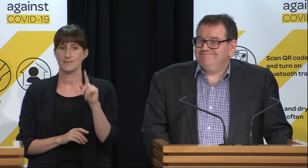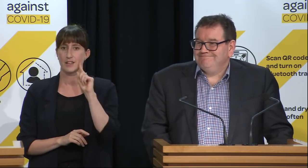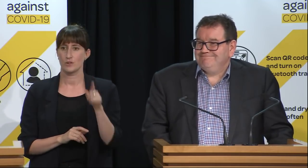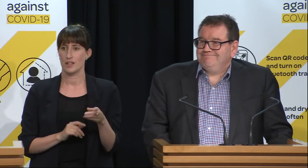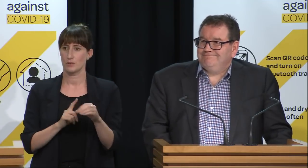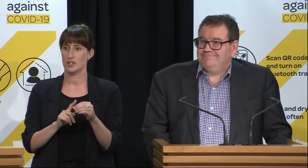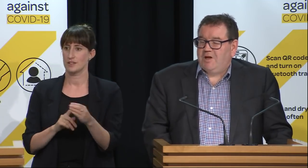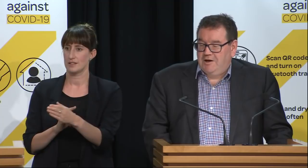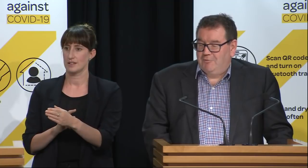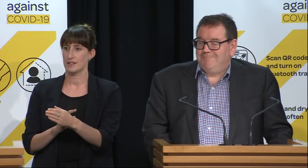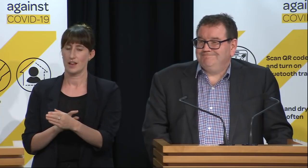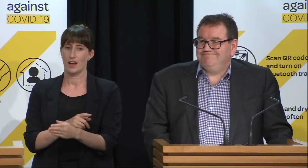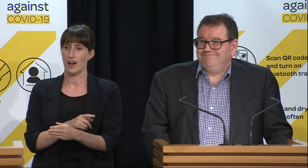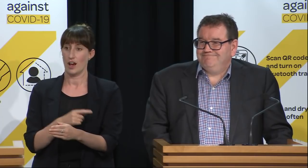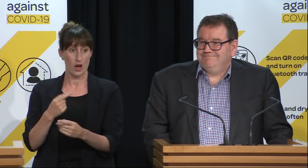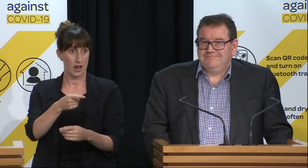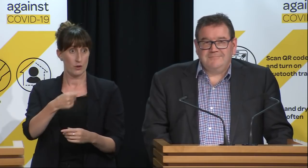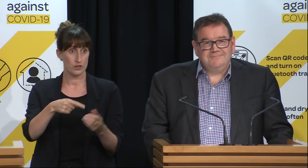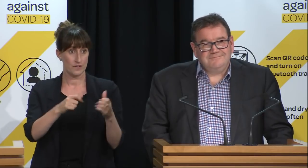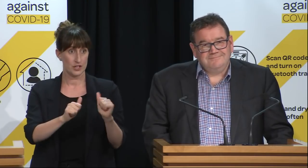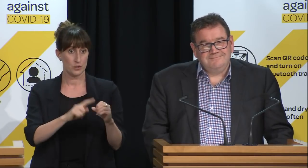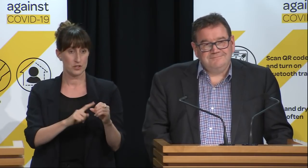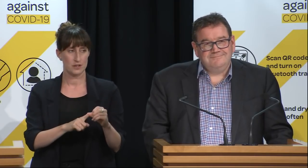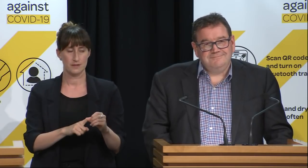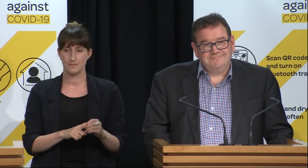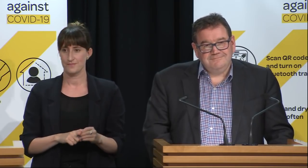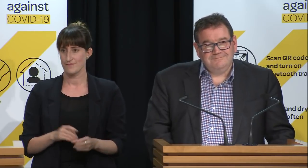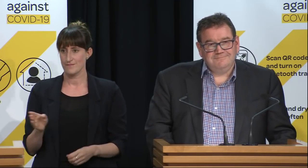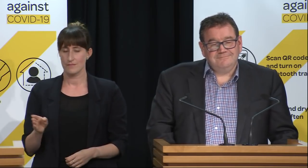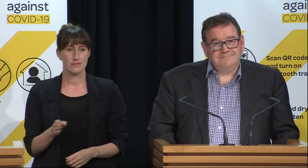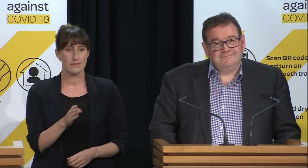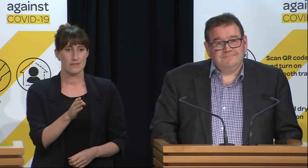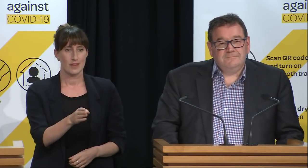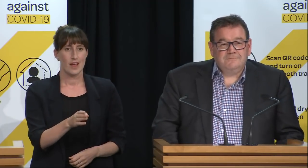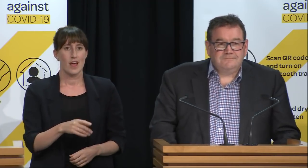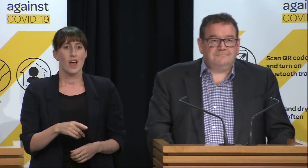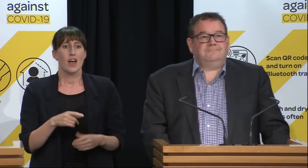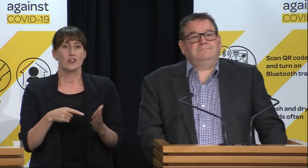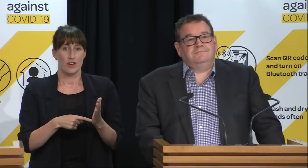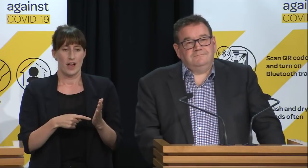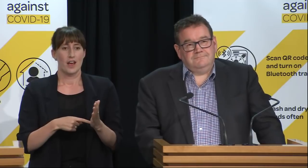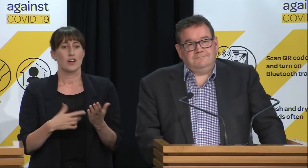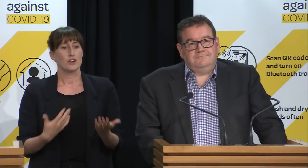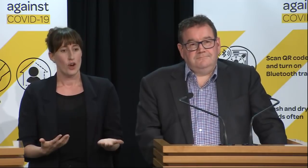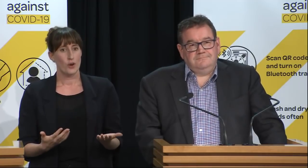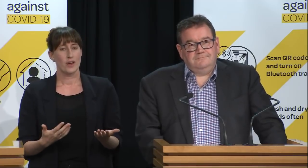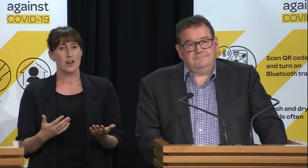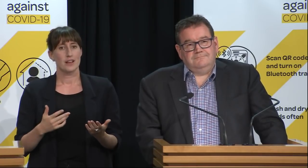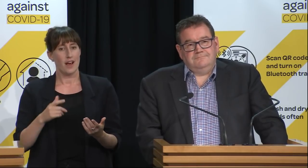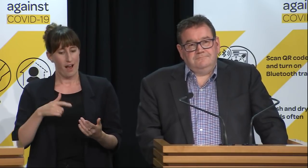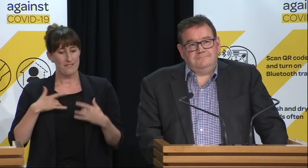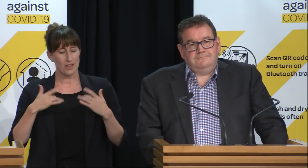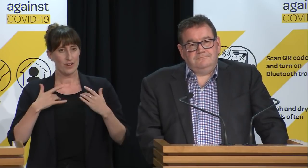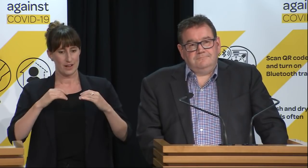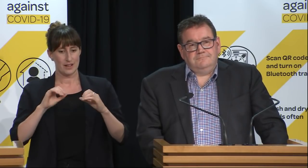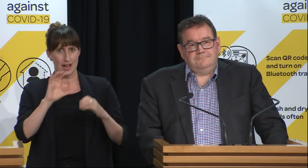Henry. I'll let Todd finish. No, Henry. Yeah, no, from a financial perspective, Minister, are you now yo-yoing the country in and out of alert levels and costing